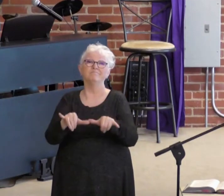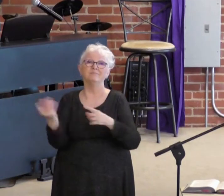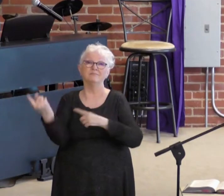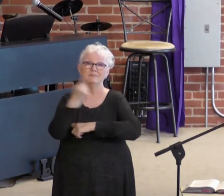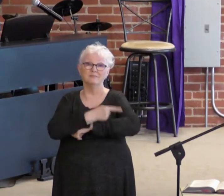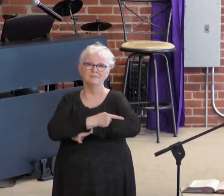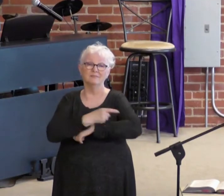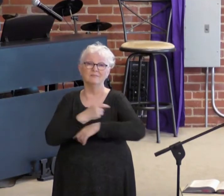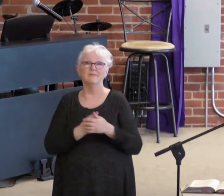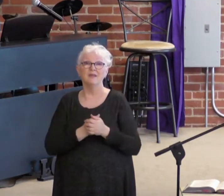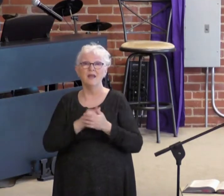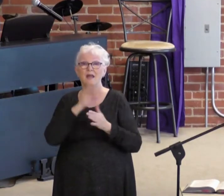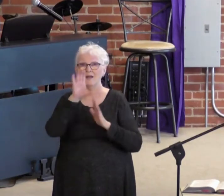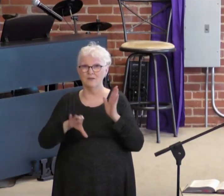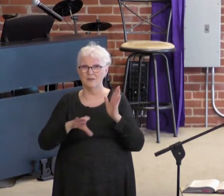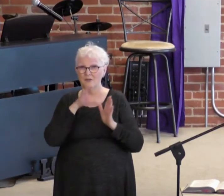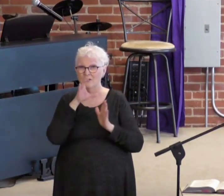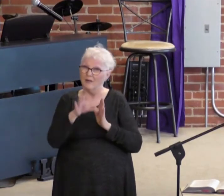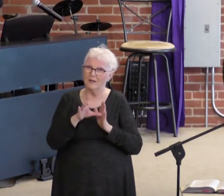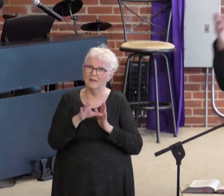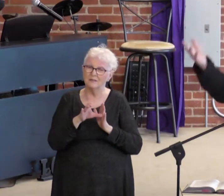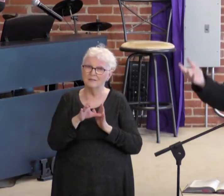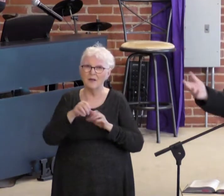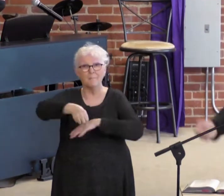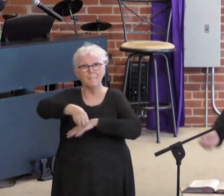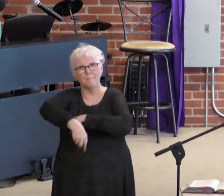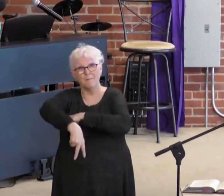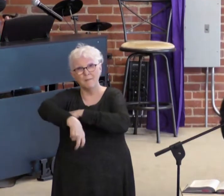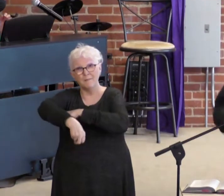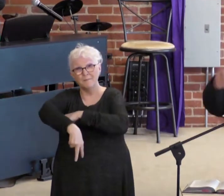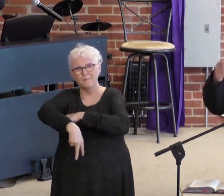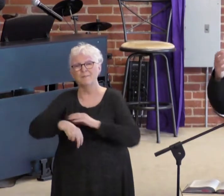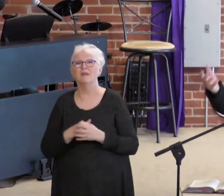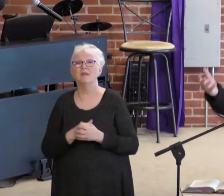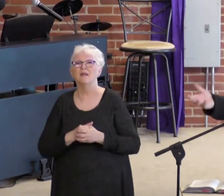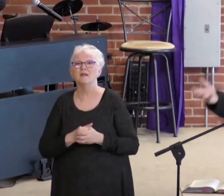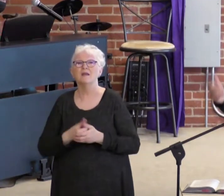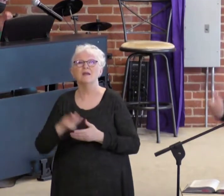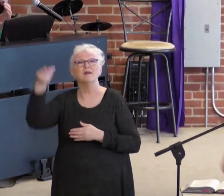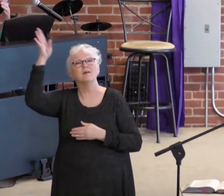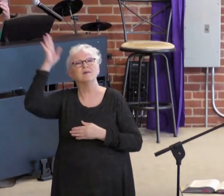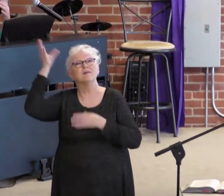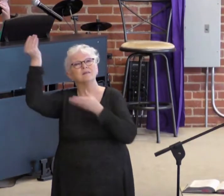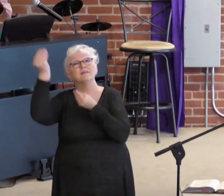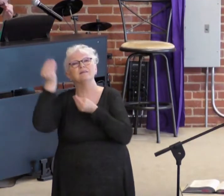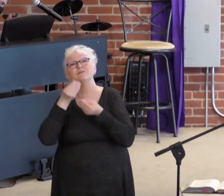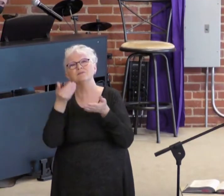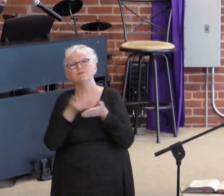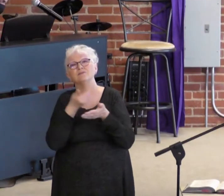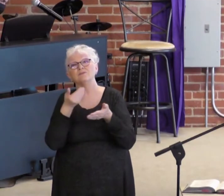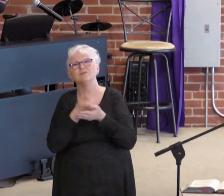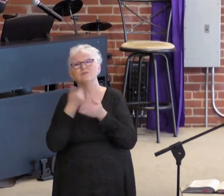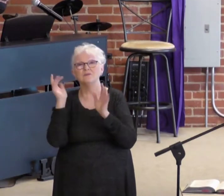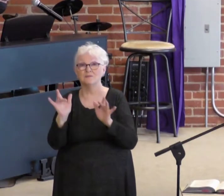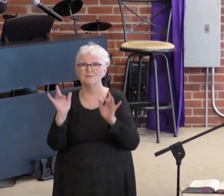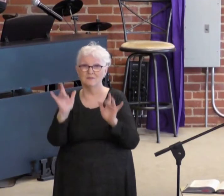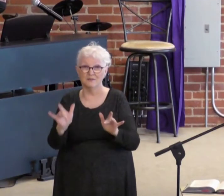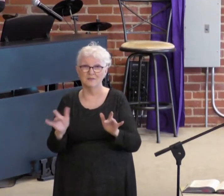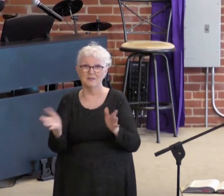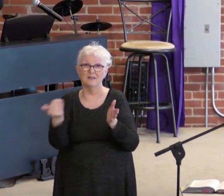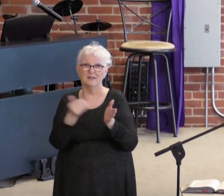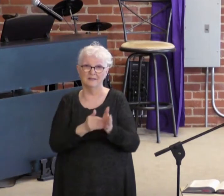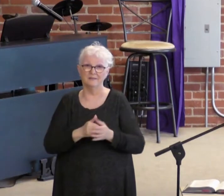clock strikes midnight, guess what? He dumps out another innumerable measure of